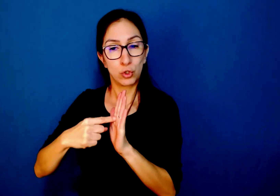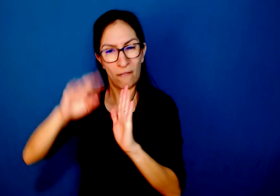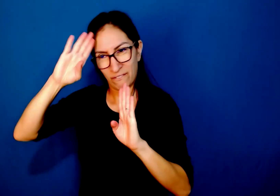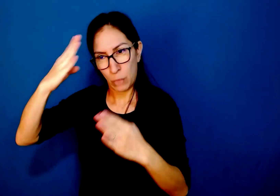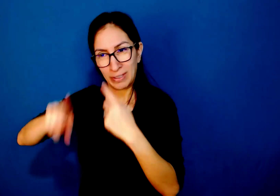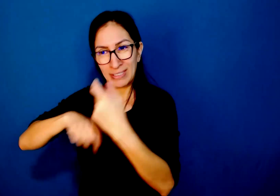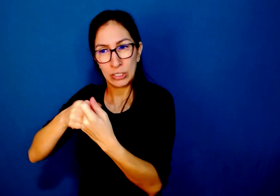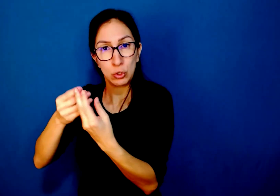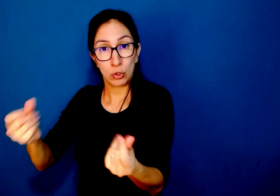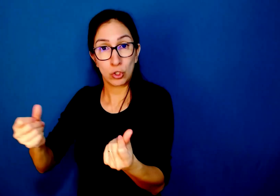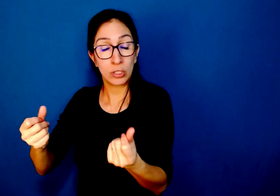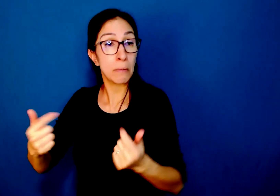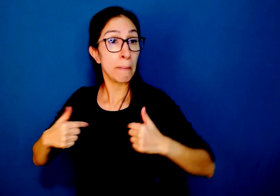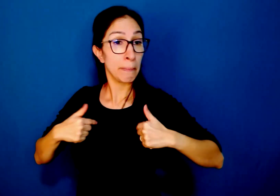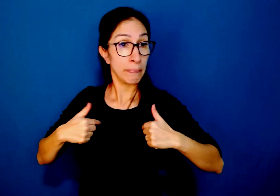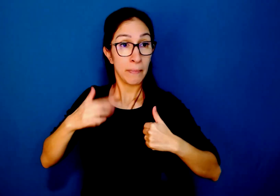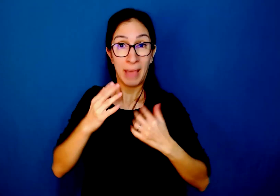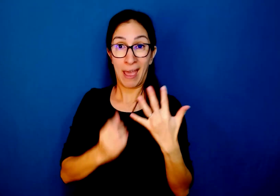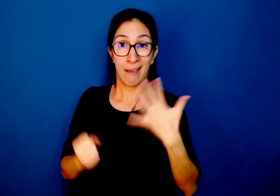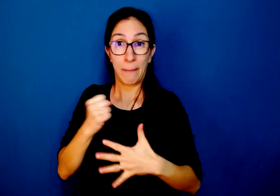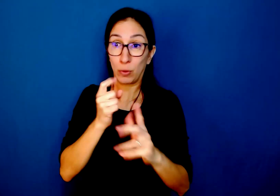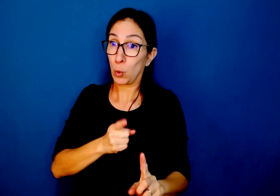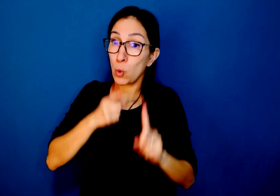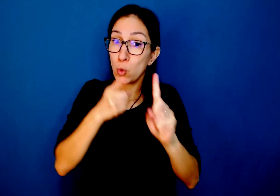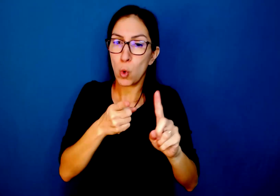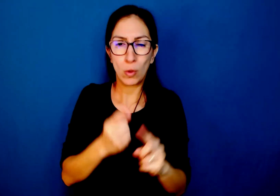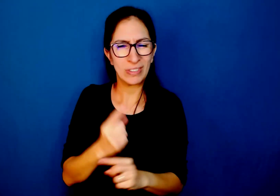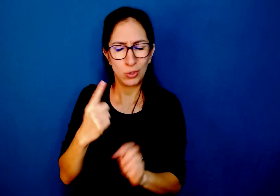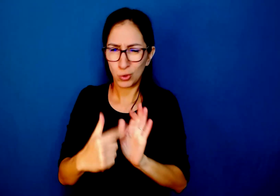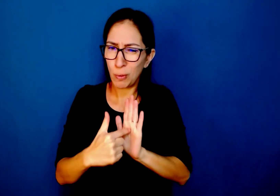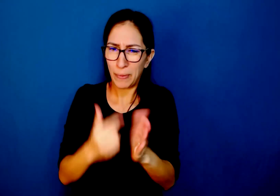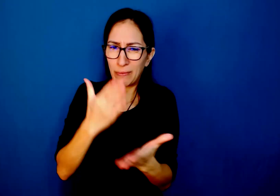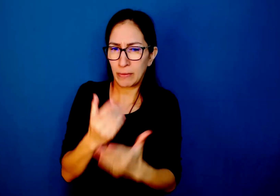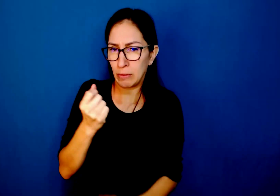you why these changes matter from a user's lived perspective.